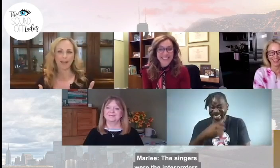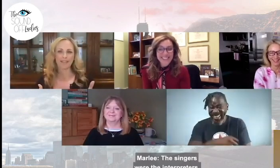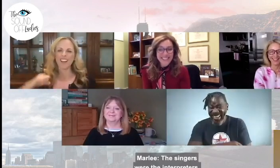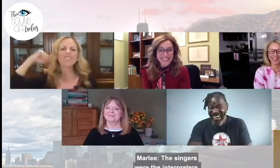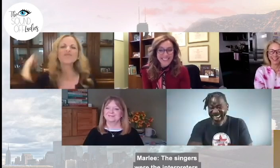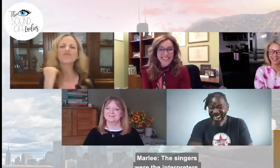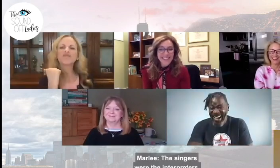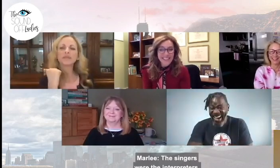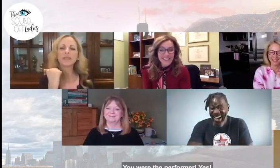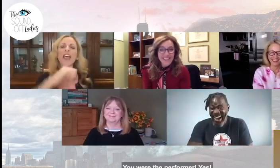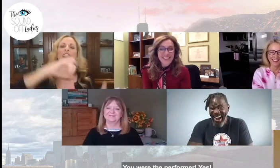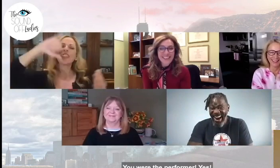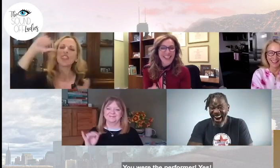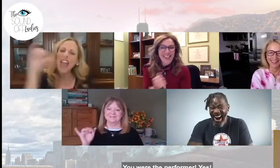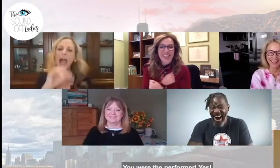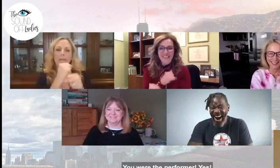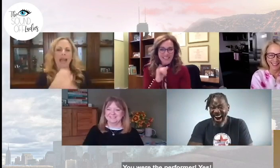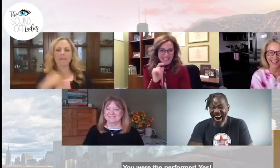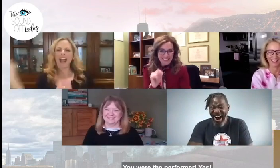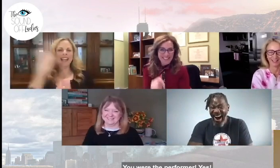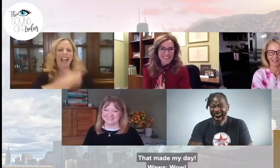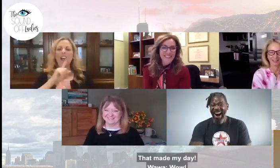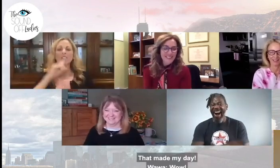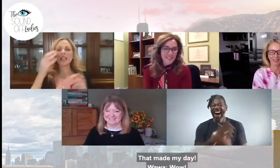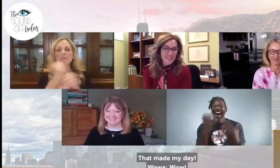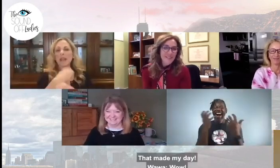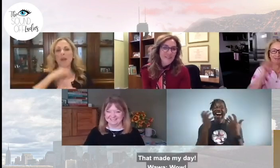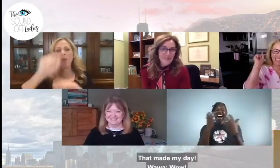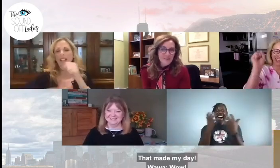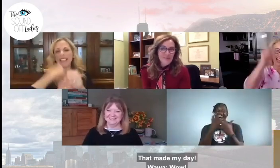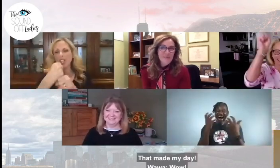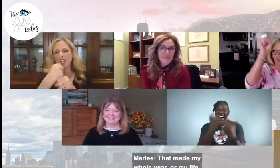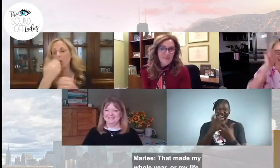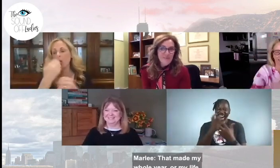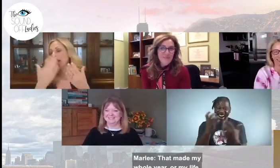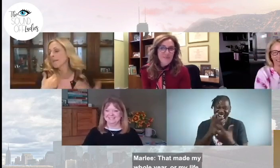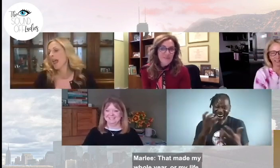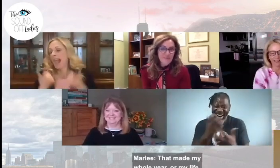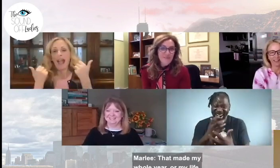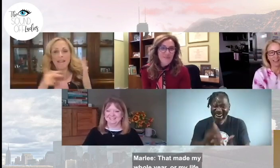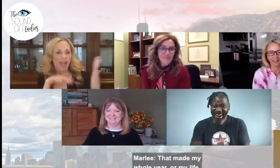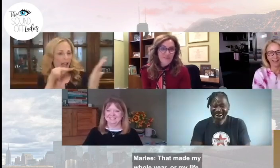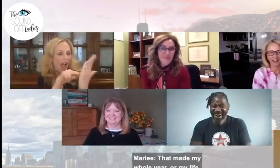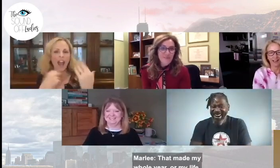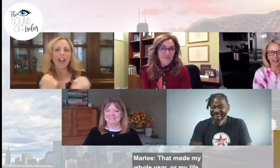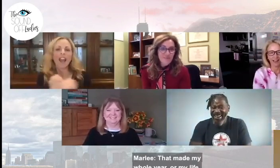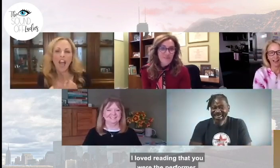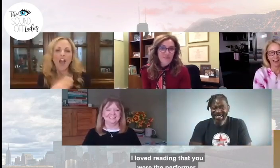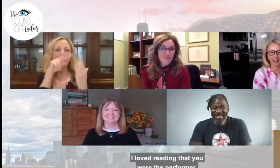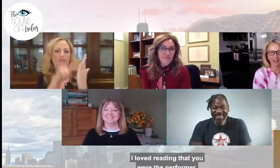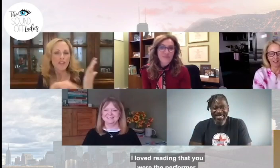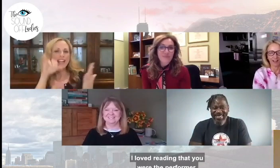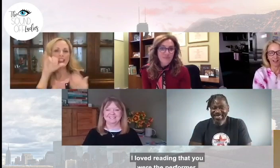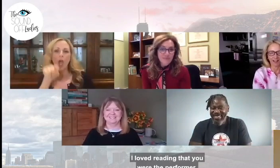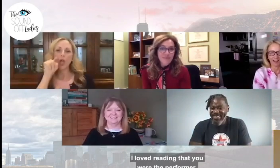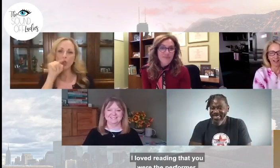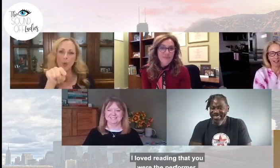And that showed that you were the performer. Yes, and that made my day. And the hearing people, the singers, were your